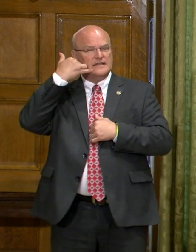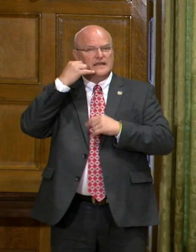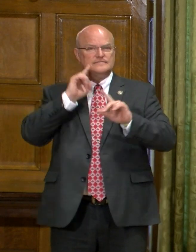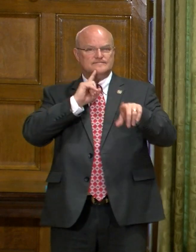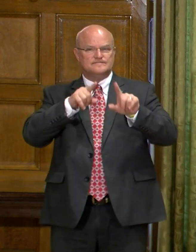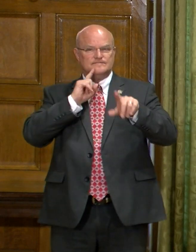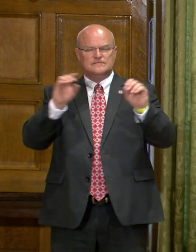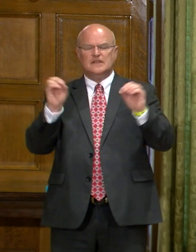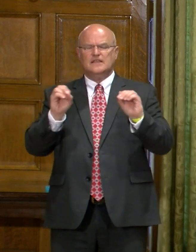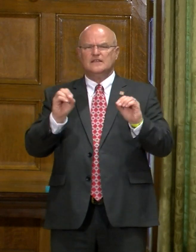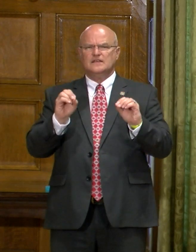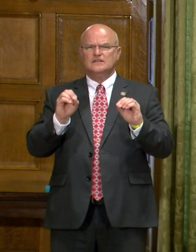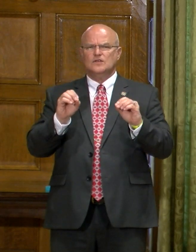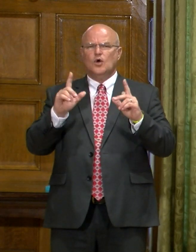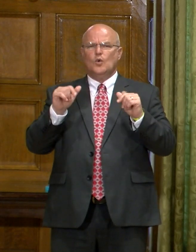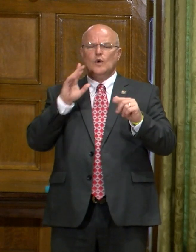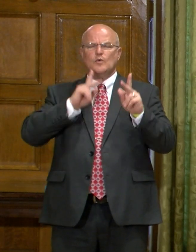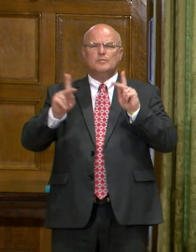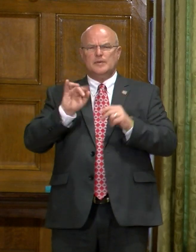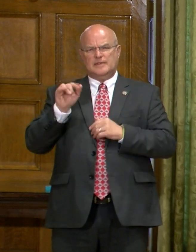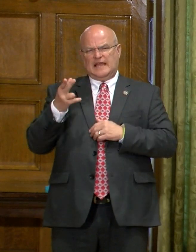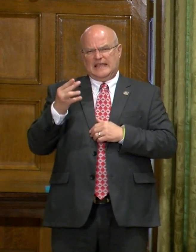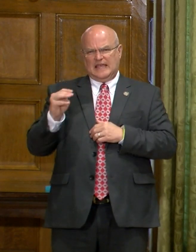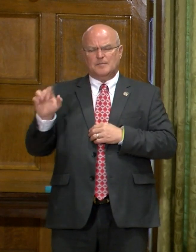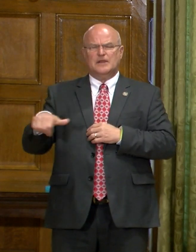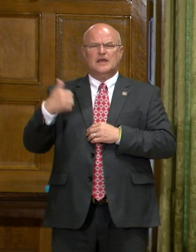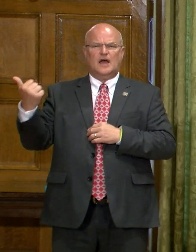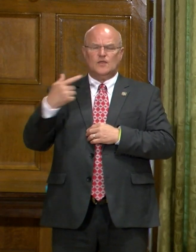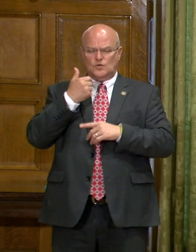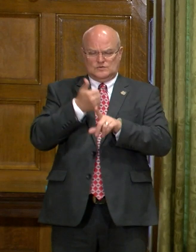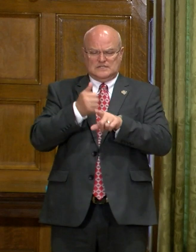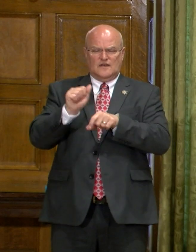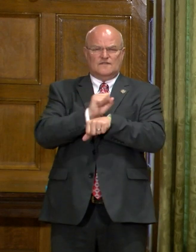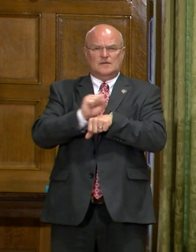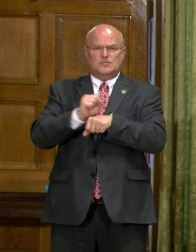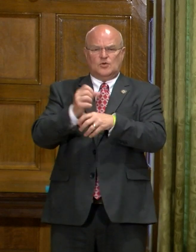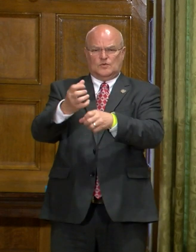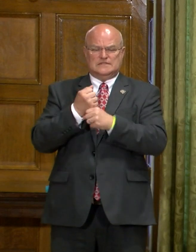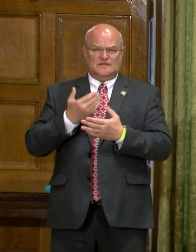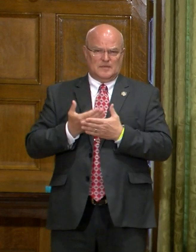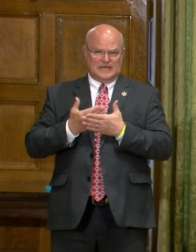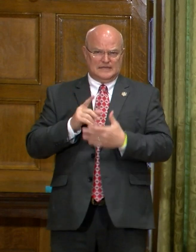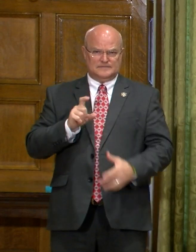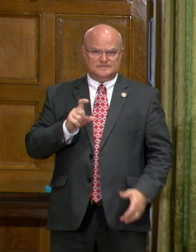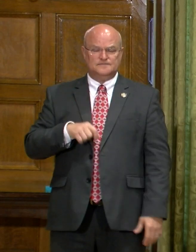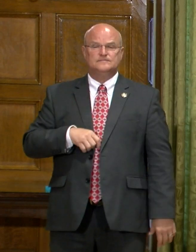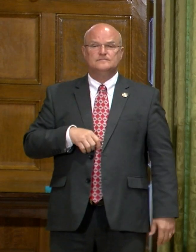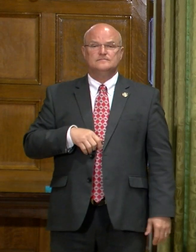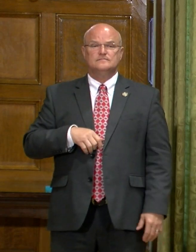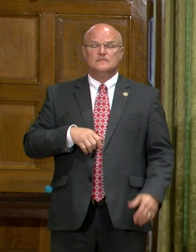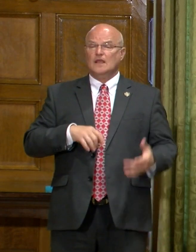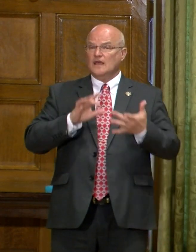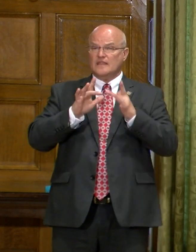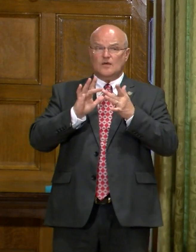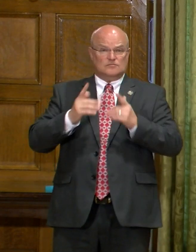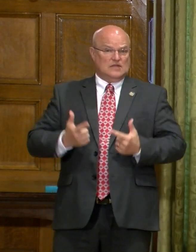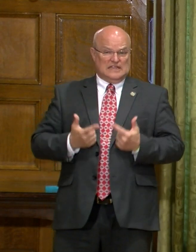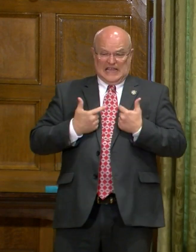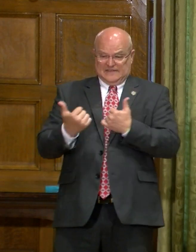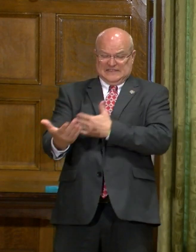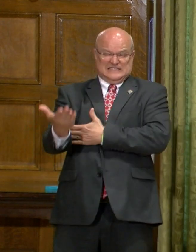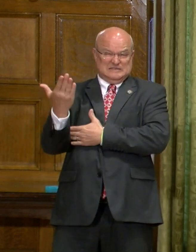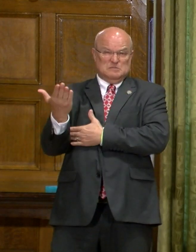gotten anywhere. So my question is, when will people like him and others who are self-employed receive the money? That website went live